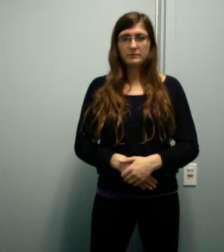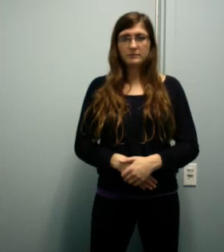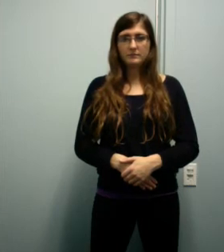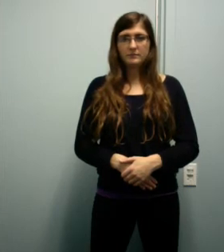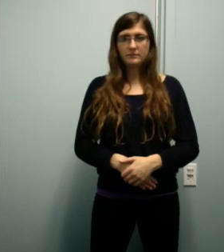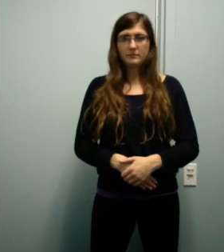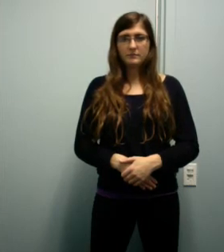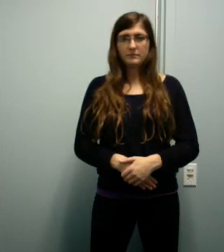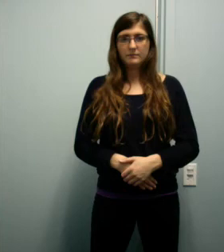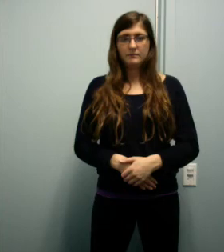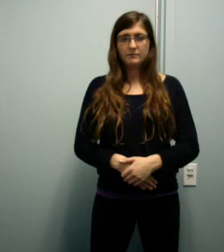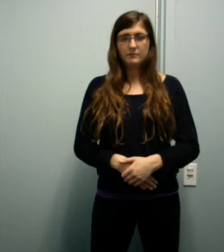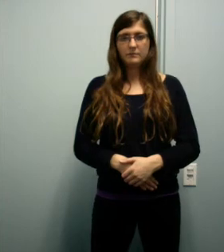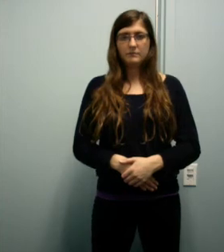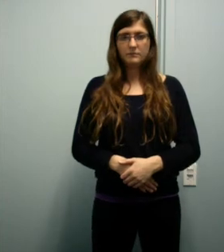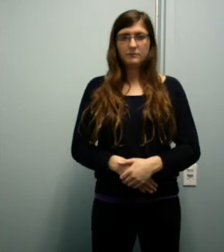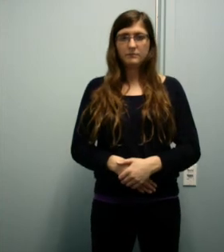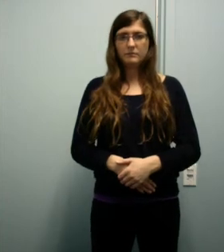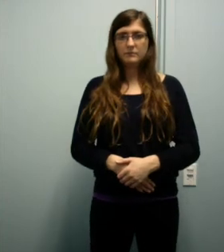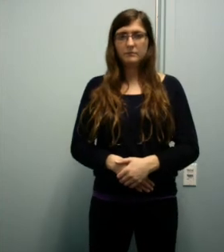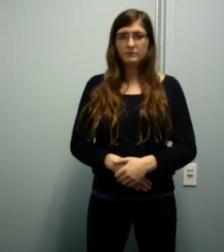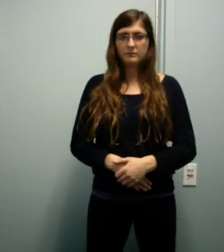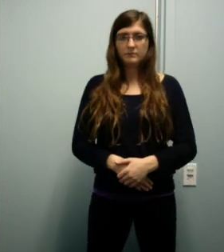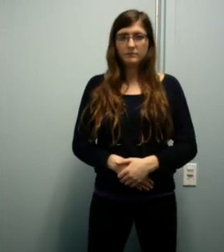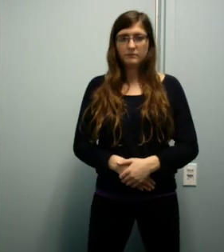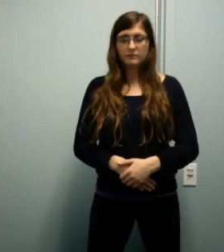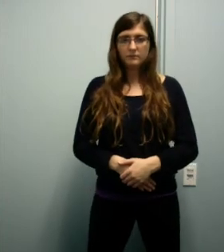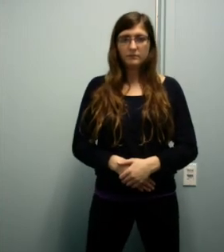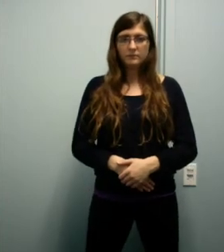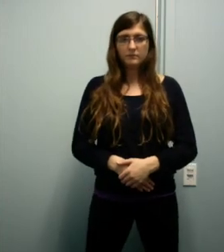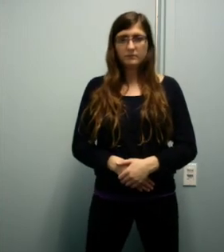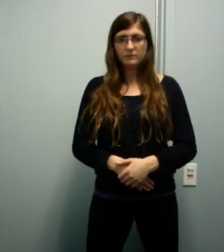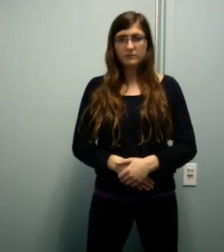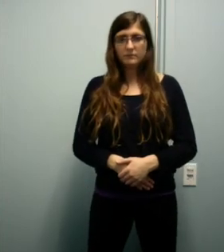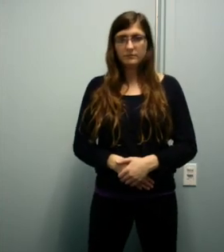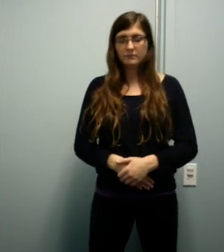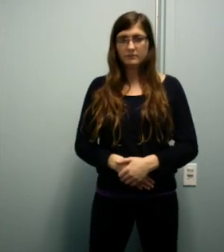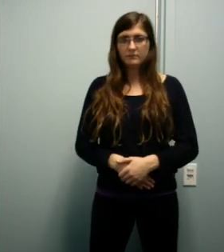situation where you're actually learning things that are going to apply to your day-to-day situation.